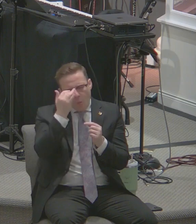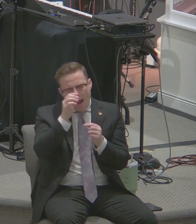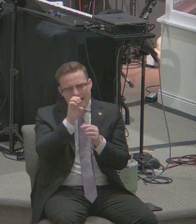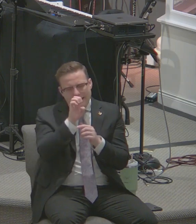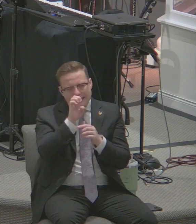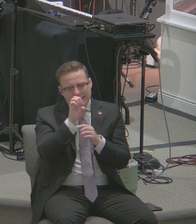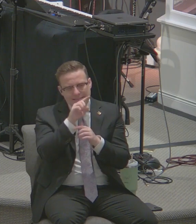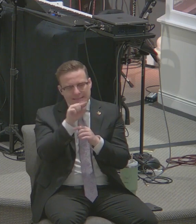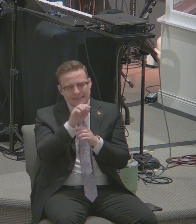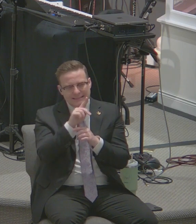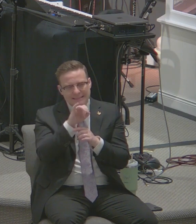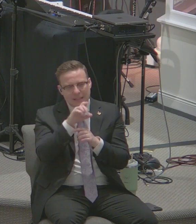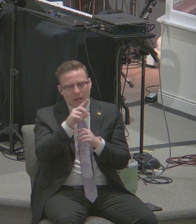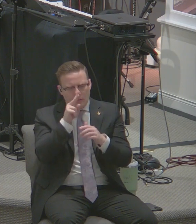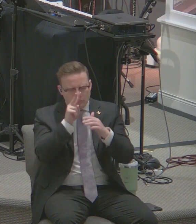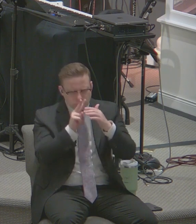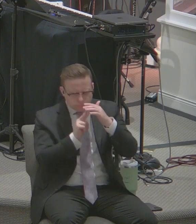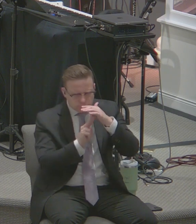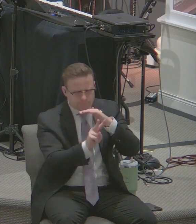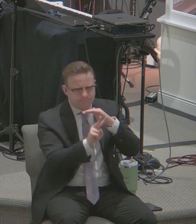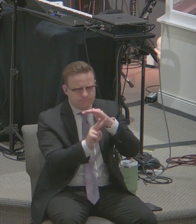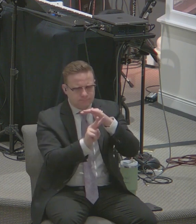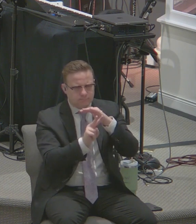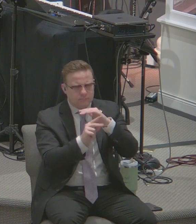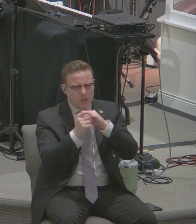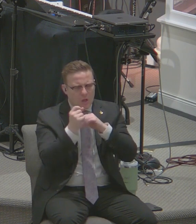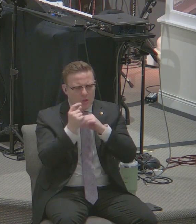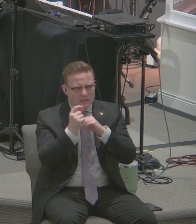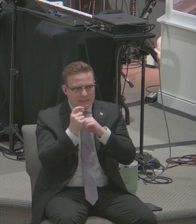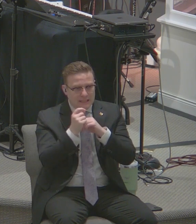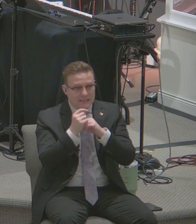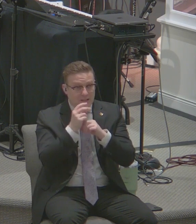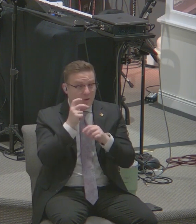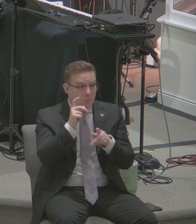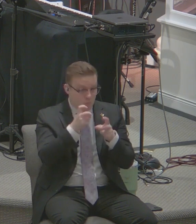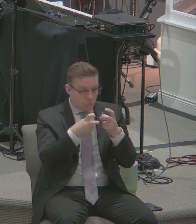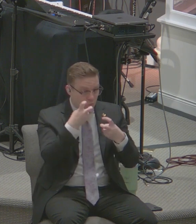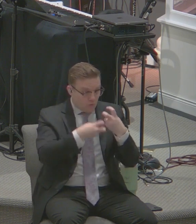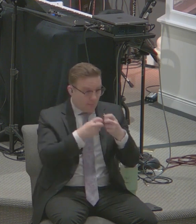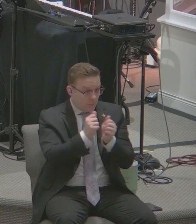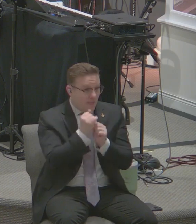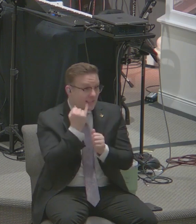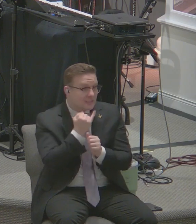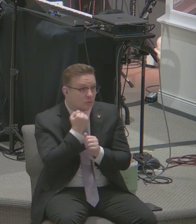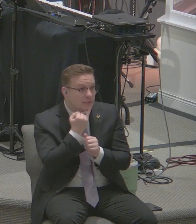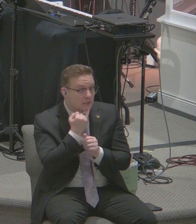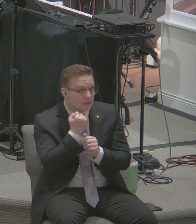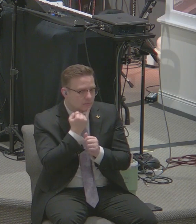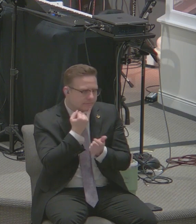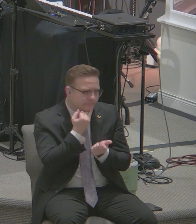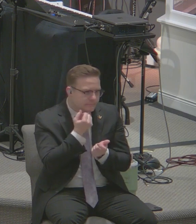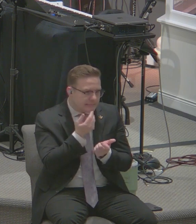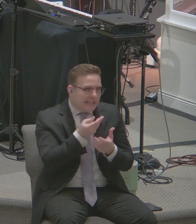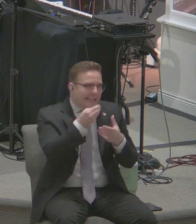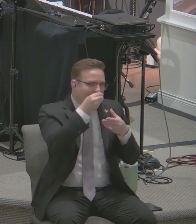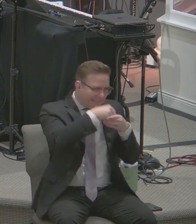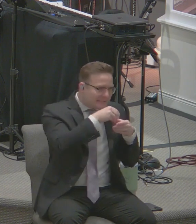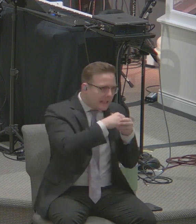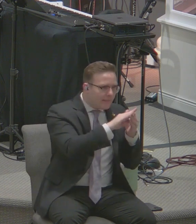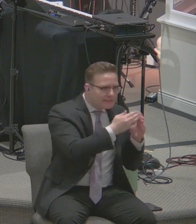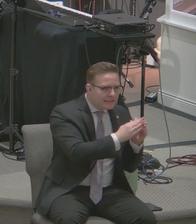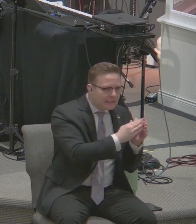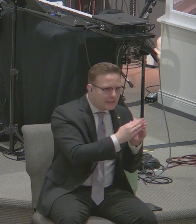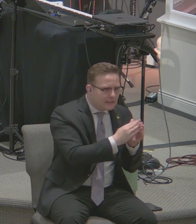looking inside the city. The problem was Israel. Looking inside the city saying, hey,